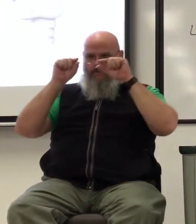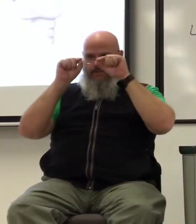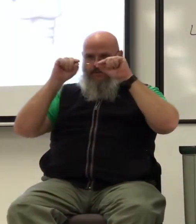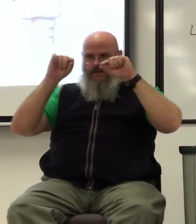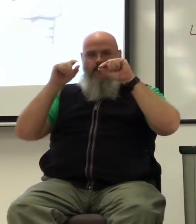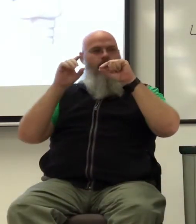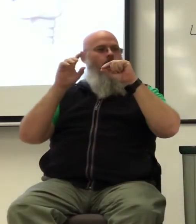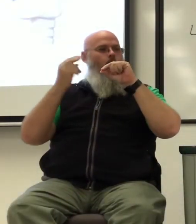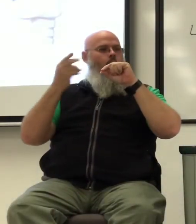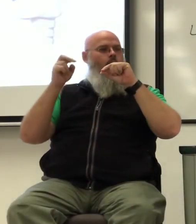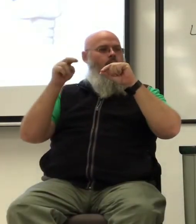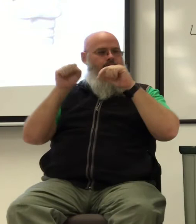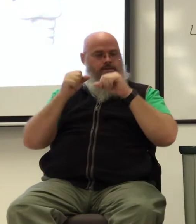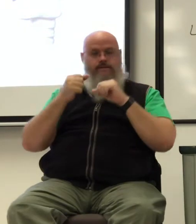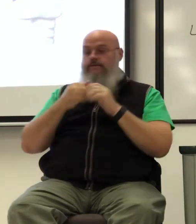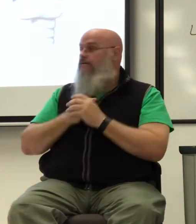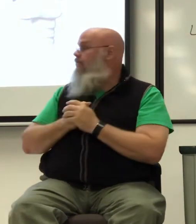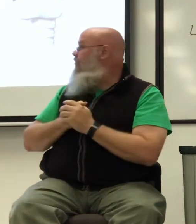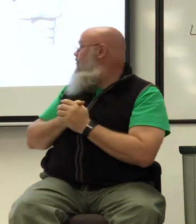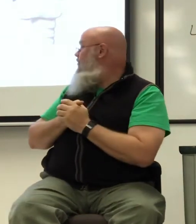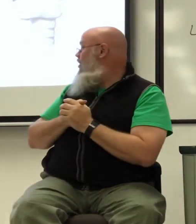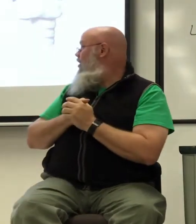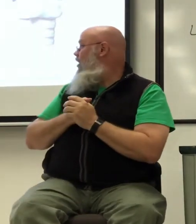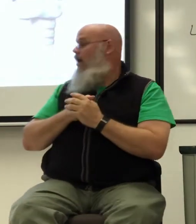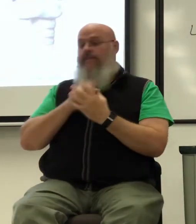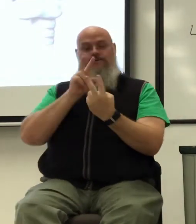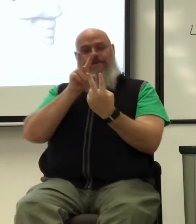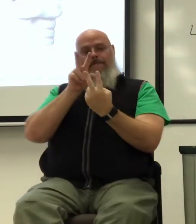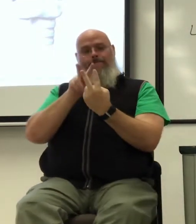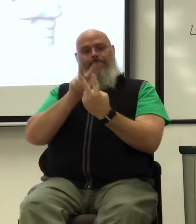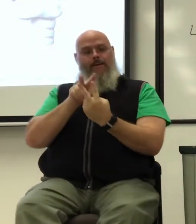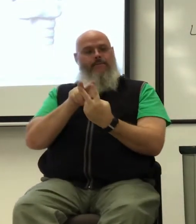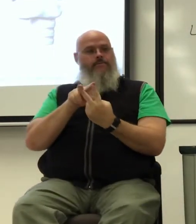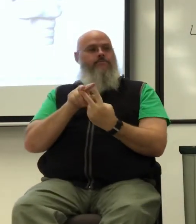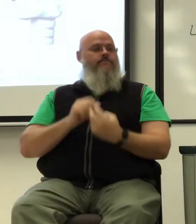they're also paired, so I'll put right under it, paired